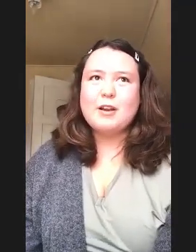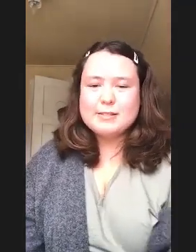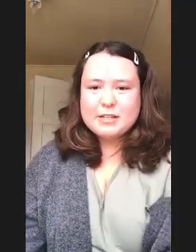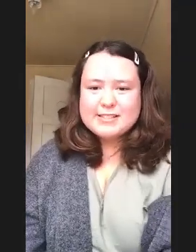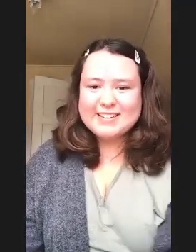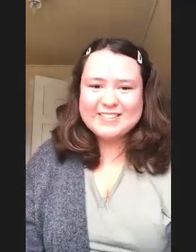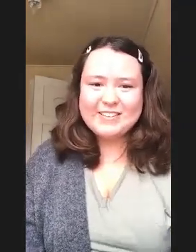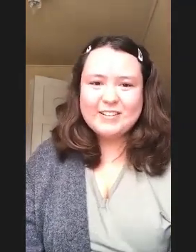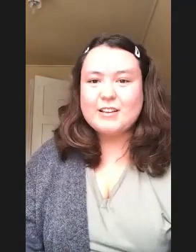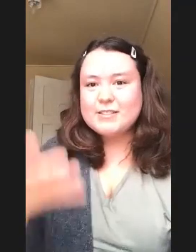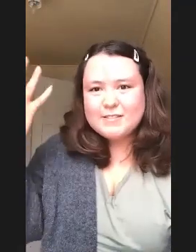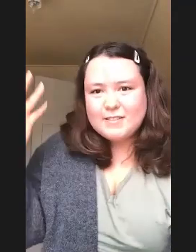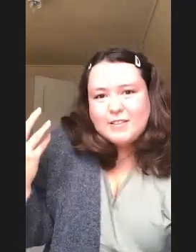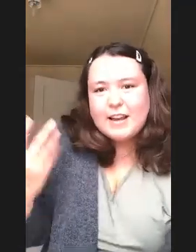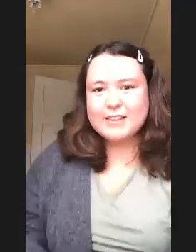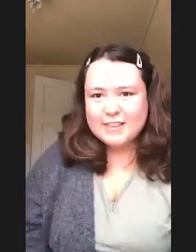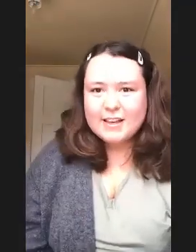as much as I know as that I can think of.